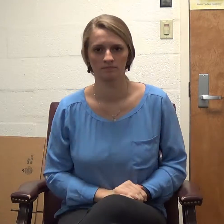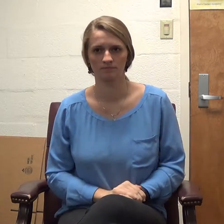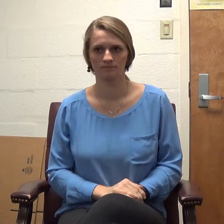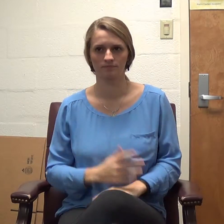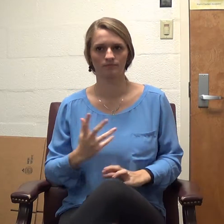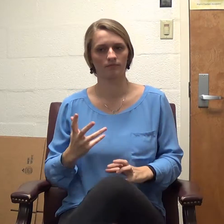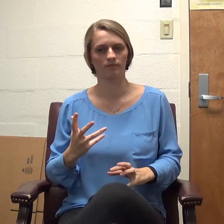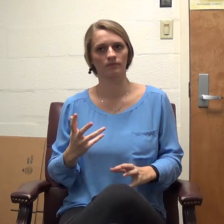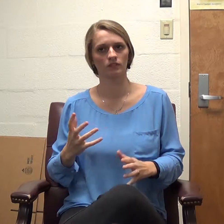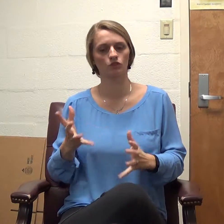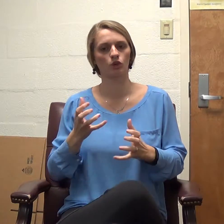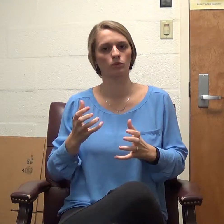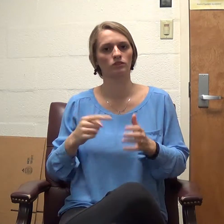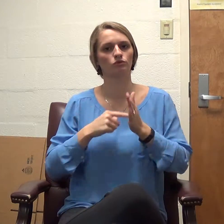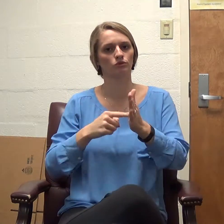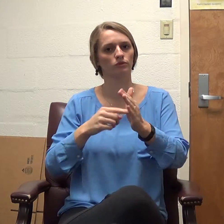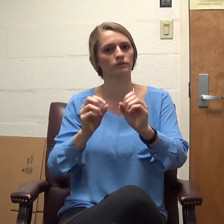why that is actually the case.